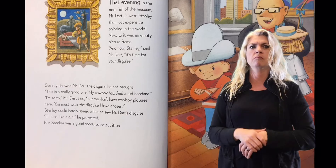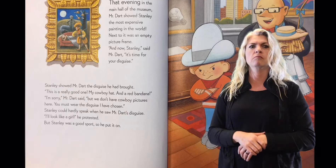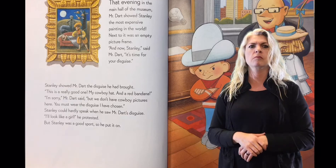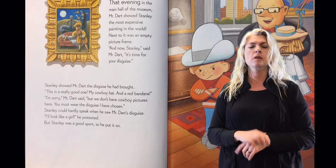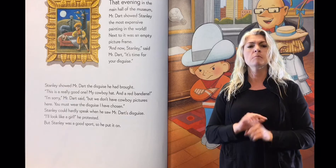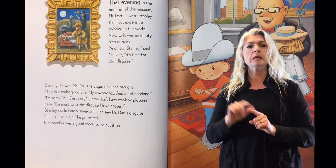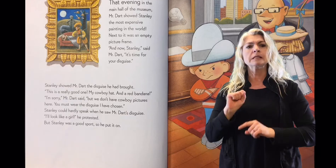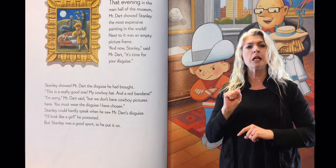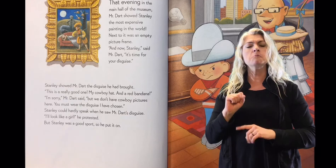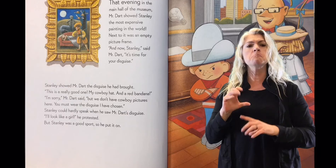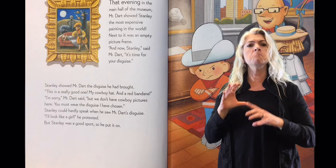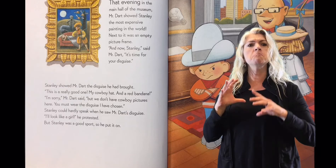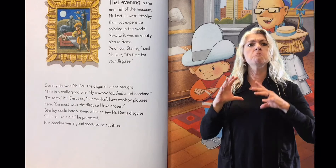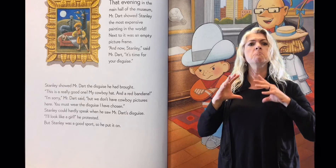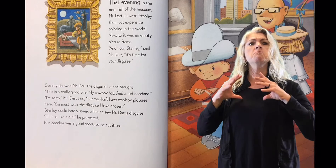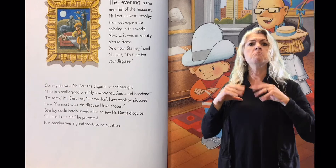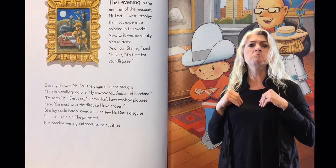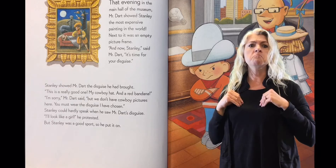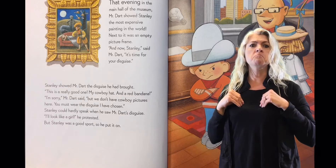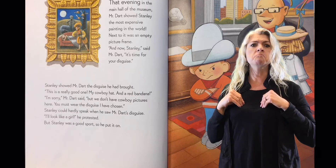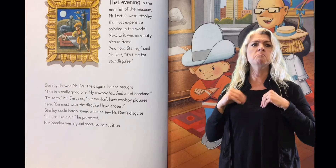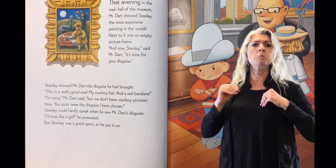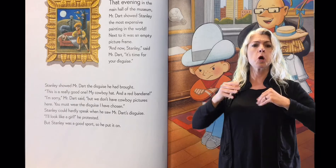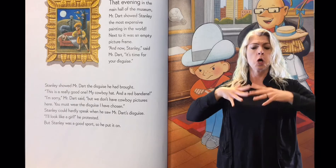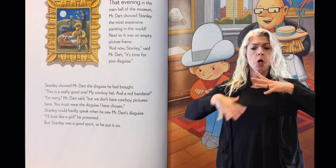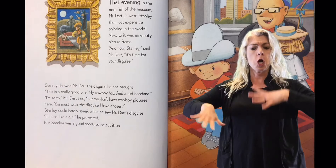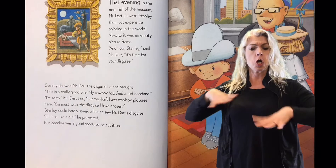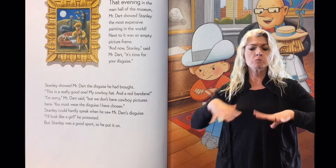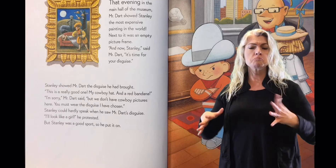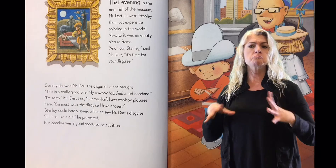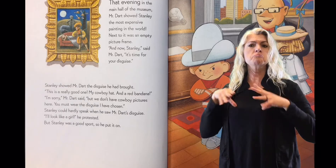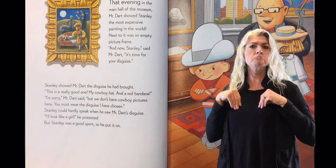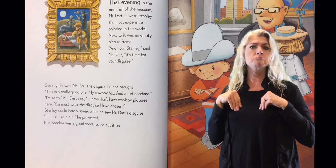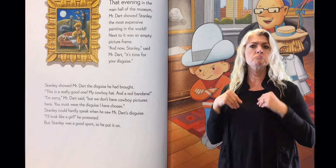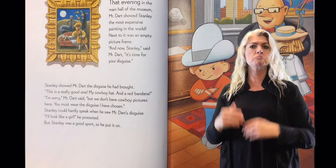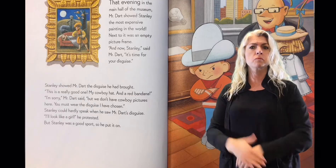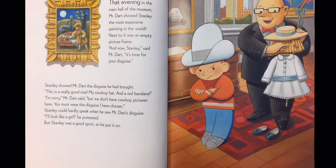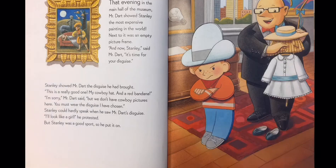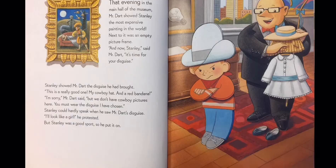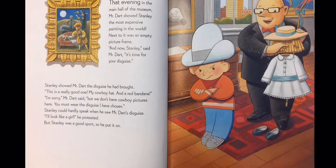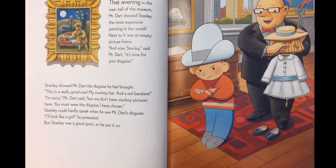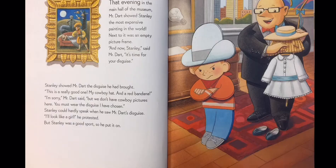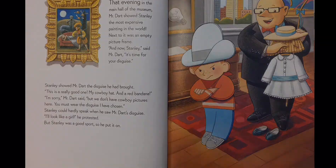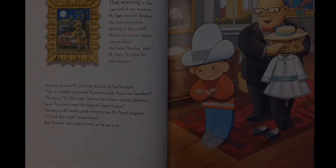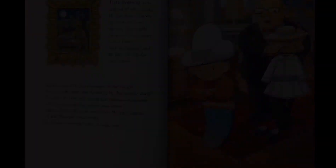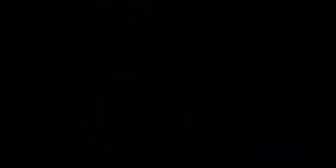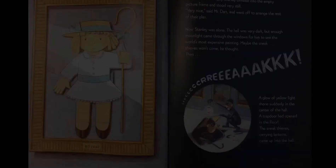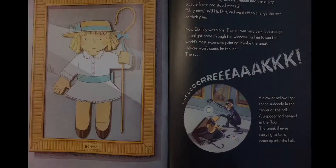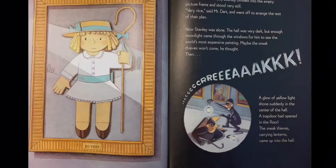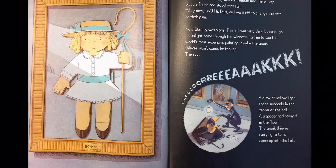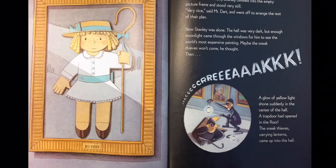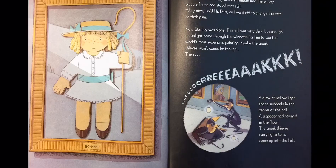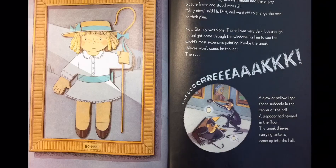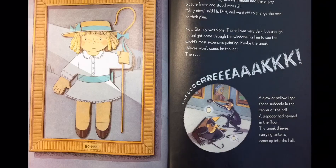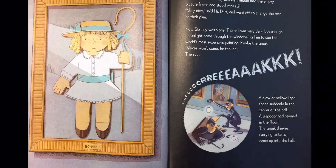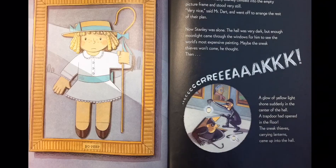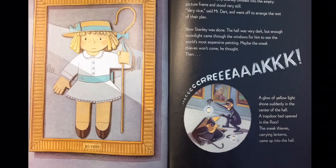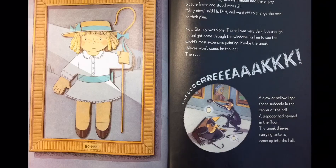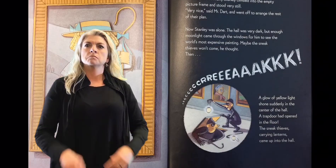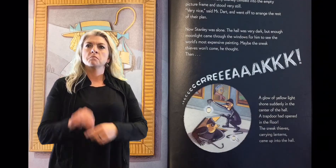like a girl," he protested, but Stanley was a good sport, so he put it on.